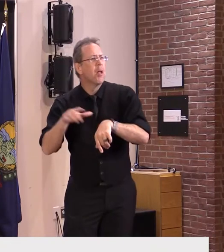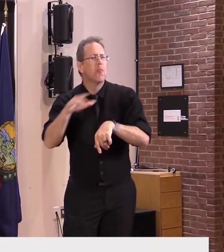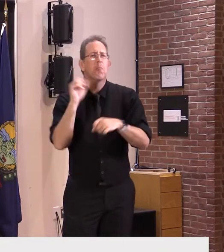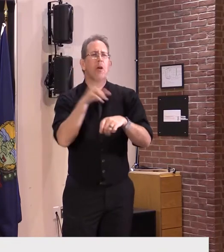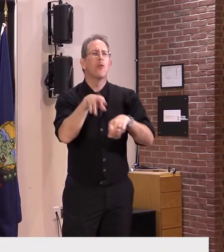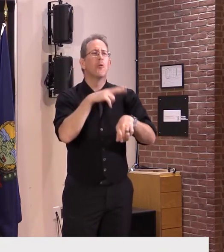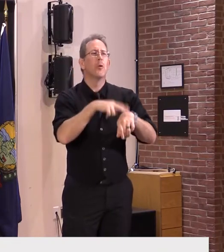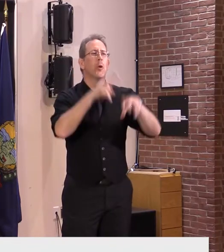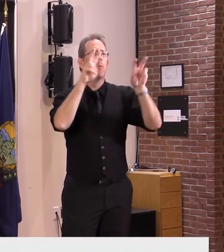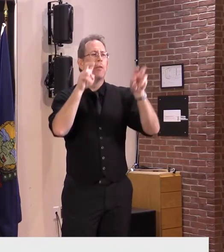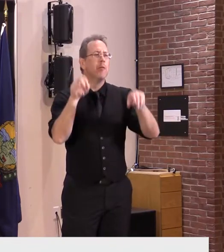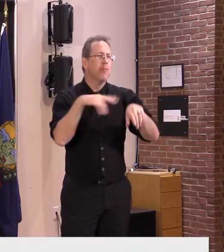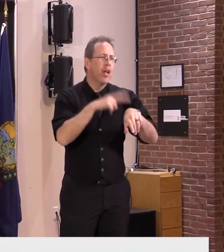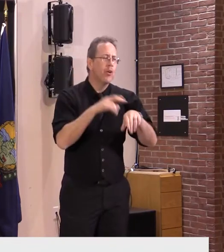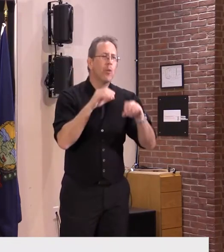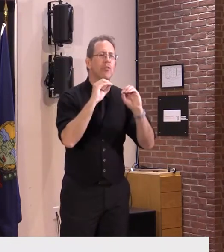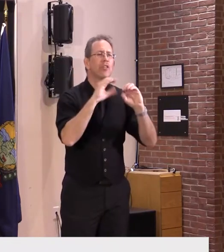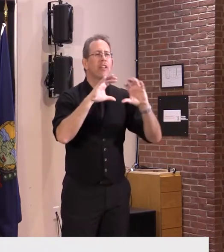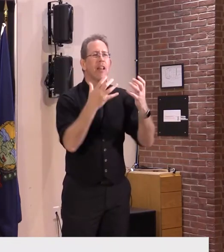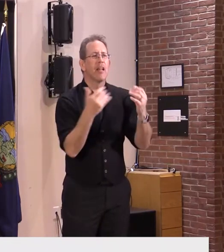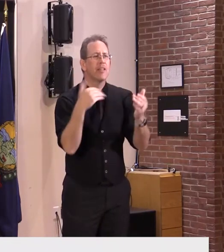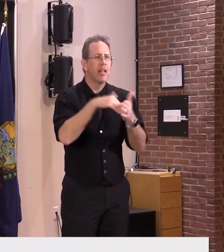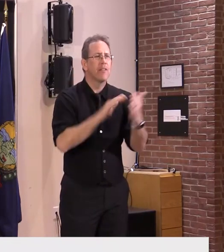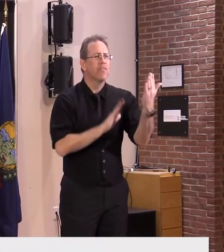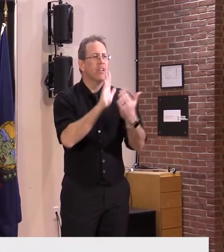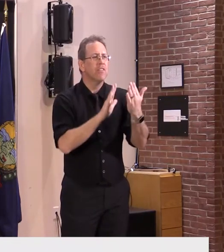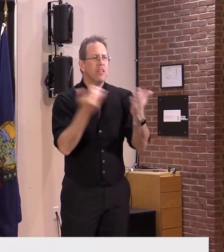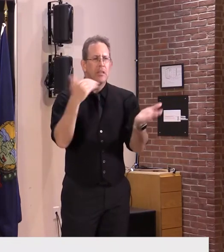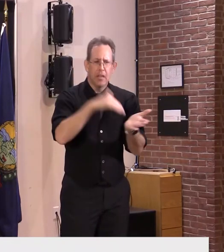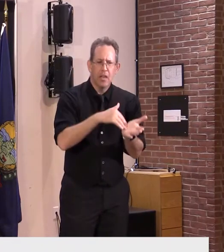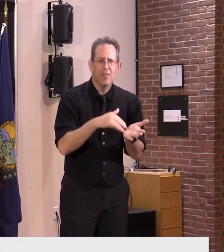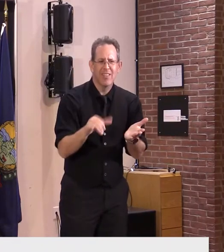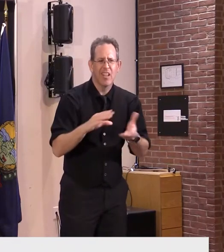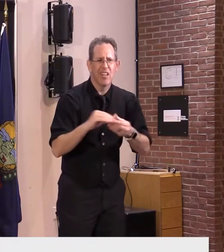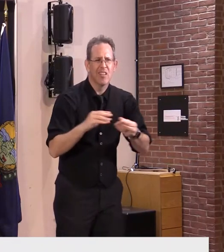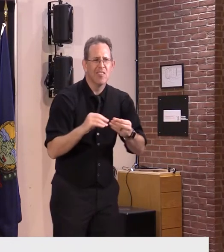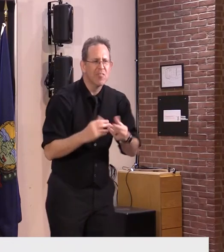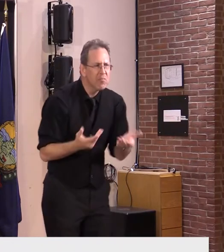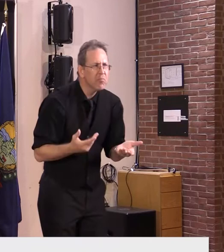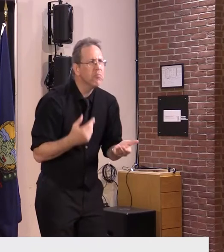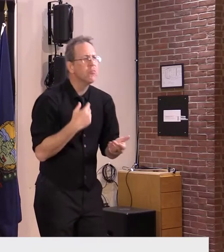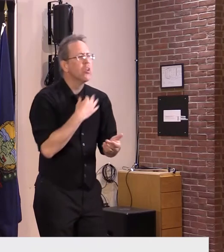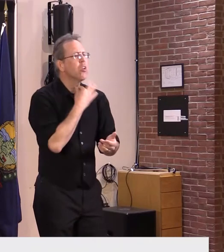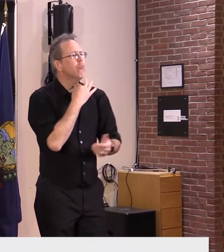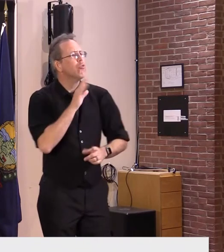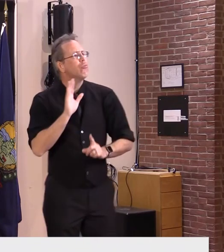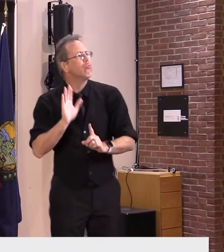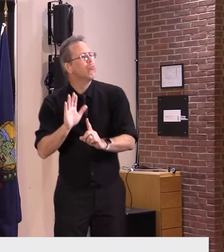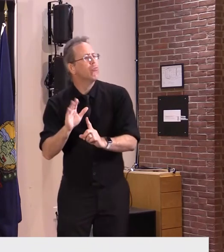of educating. Curious if anything in these